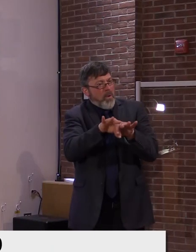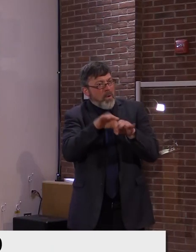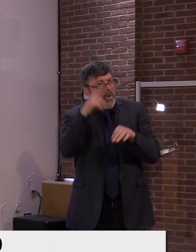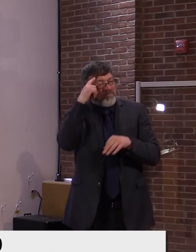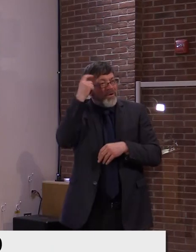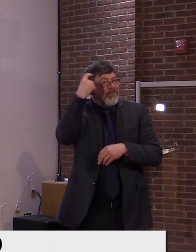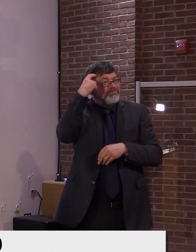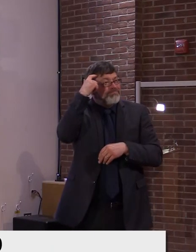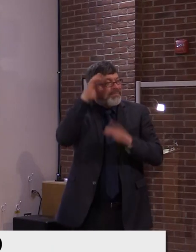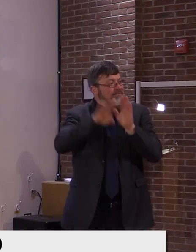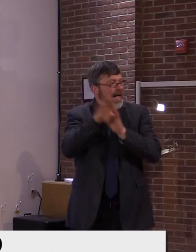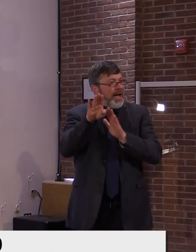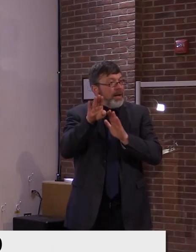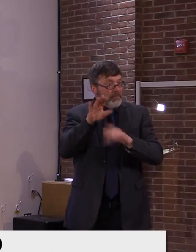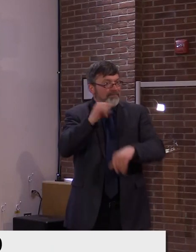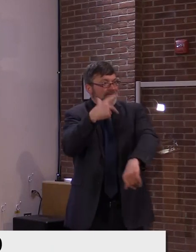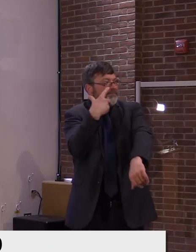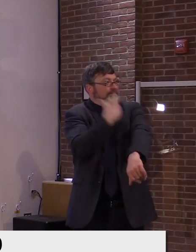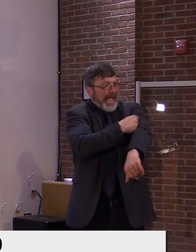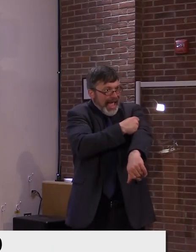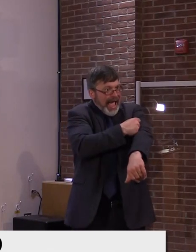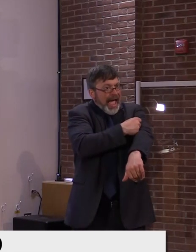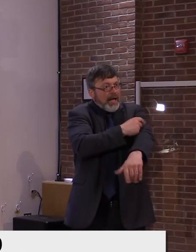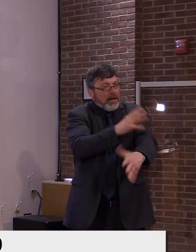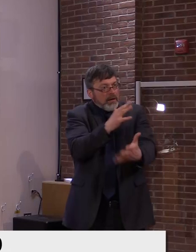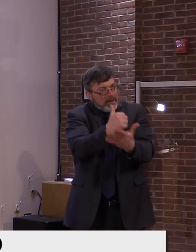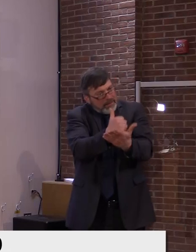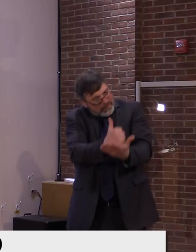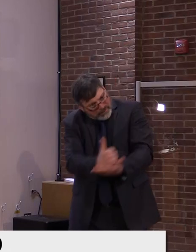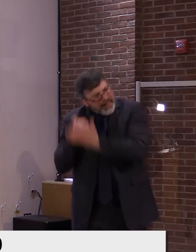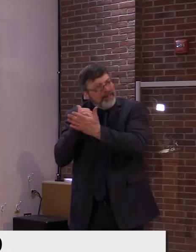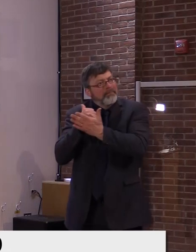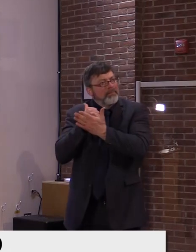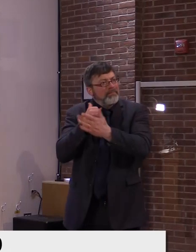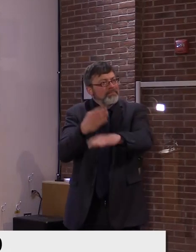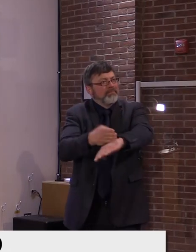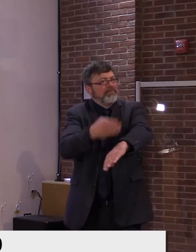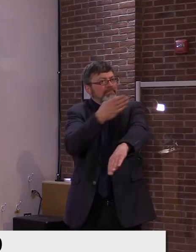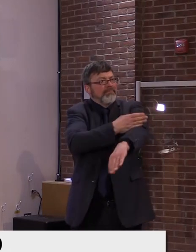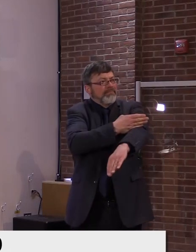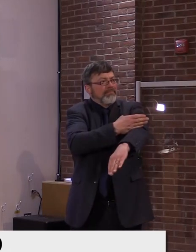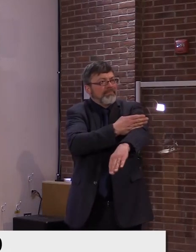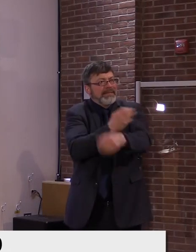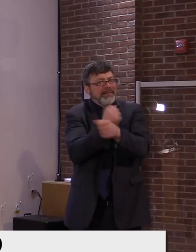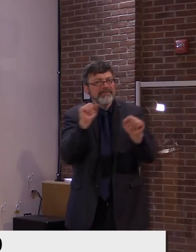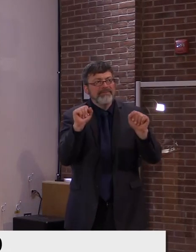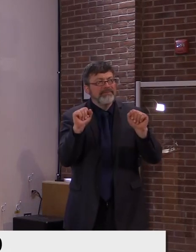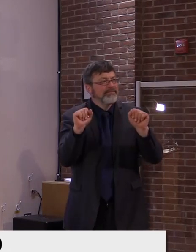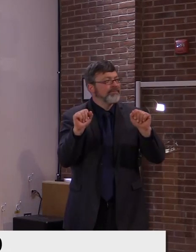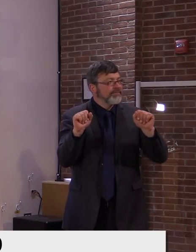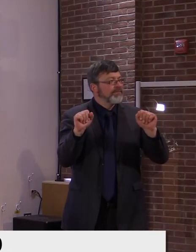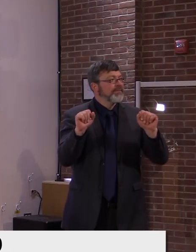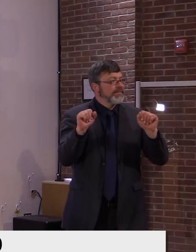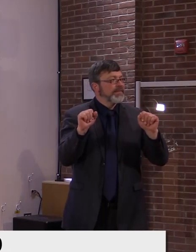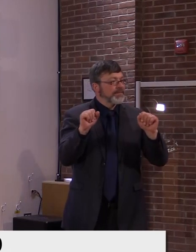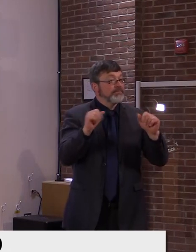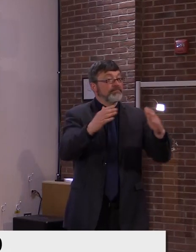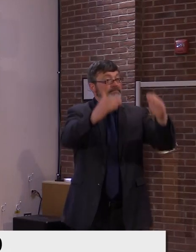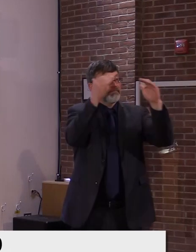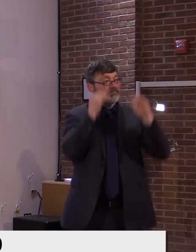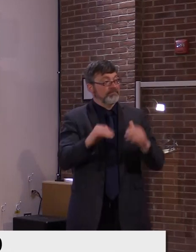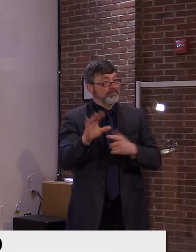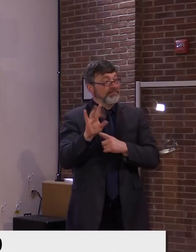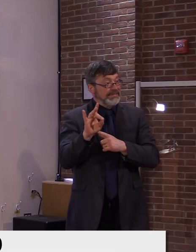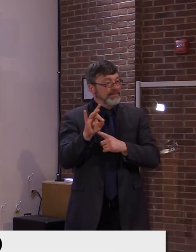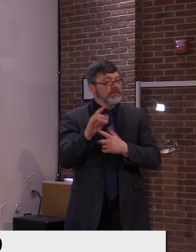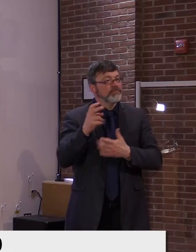8, whether for work or for fun, getting vaccinated means you can protect yourself when you travel, especially when infection rates vary